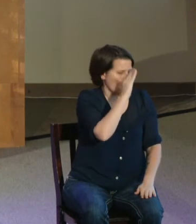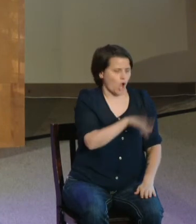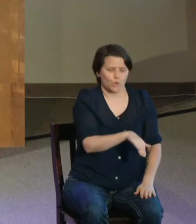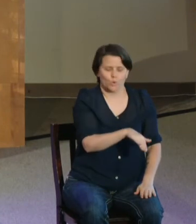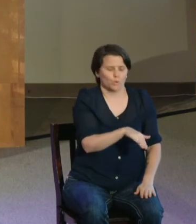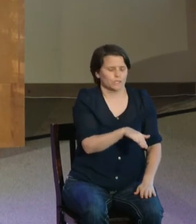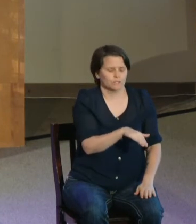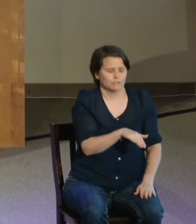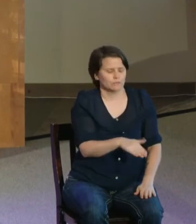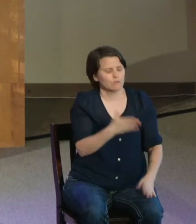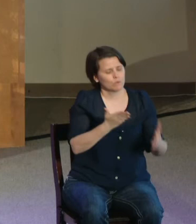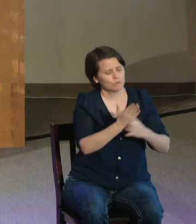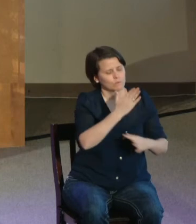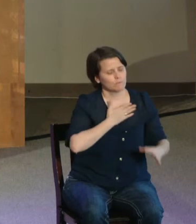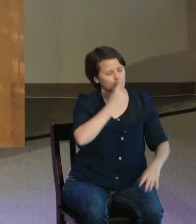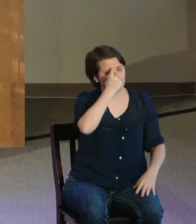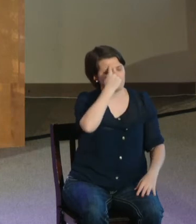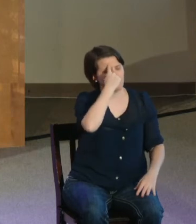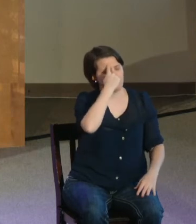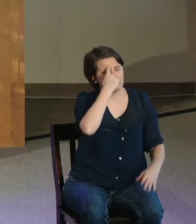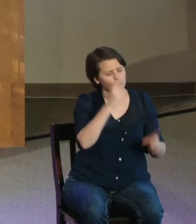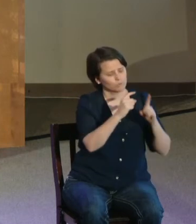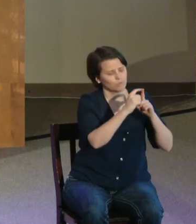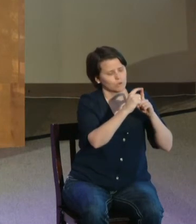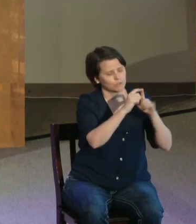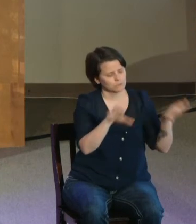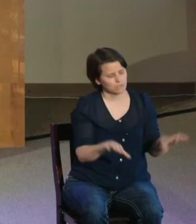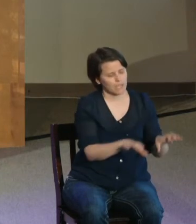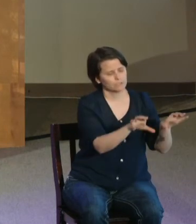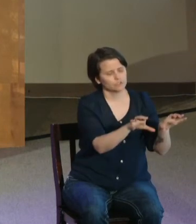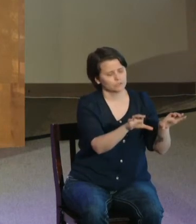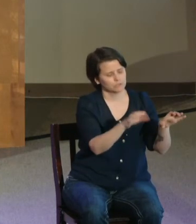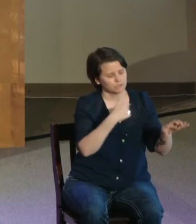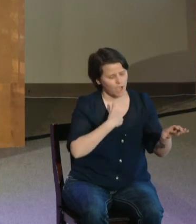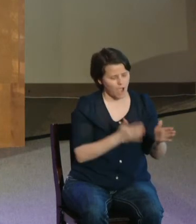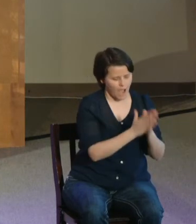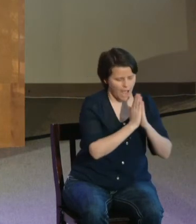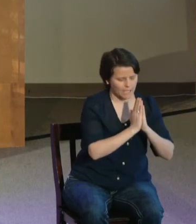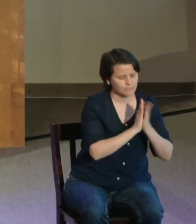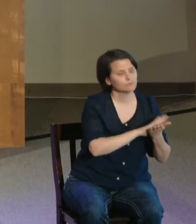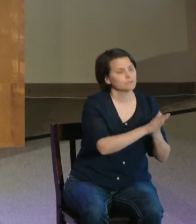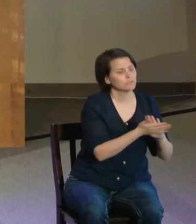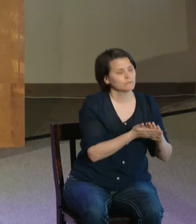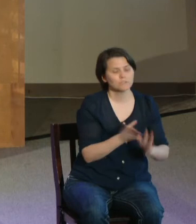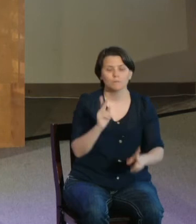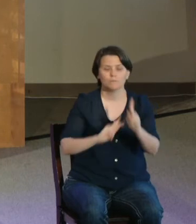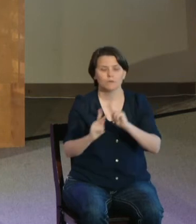my thoughts, words, and actions, I ask your forgiveness. To those who may have caused me